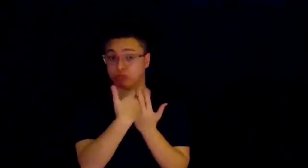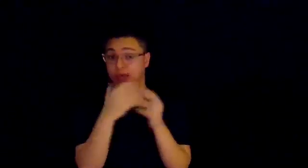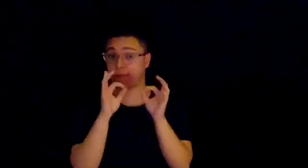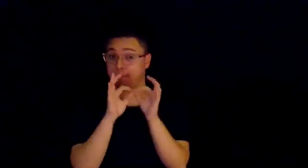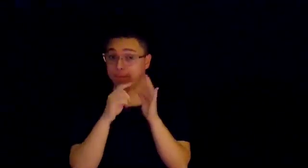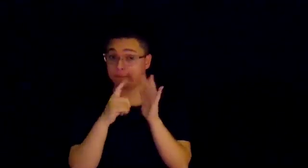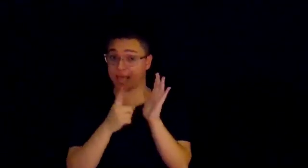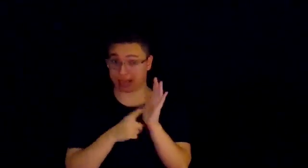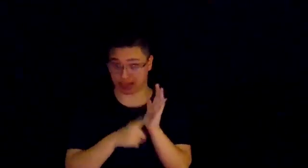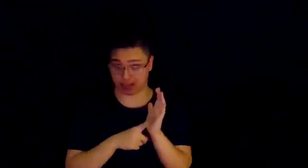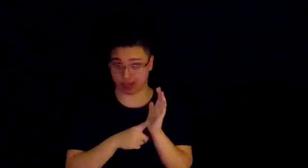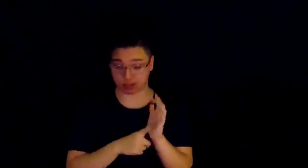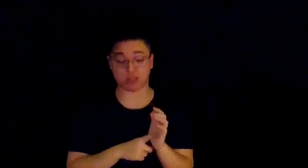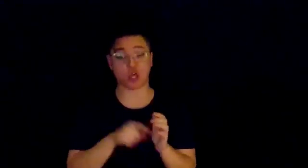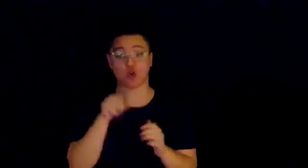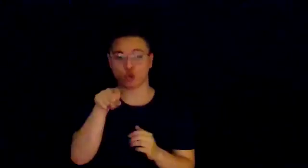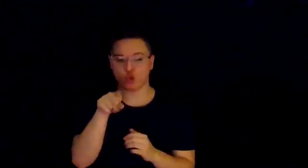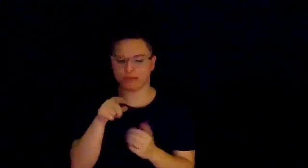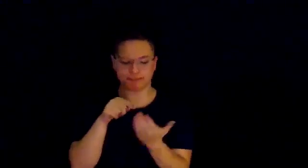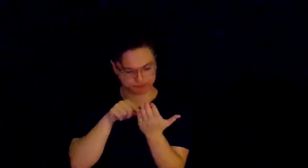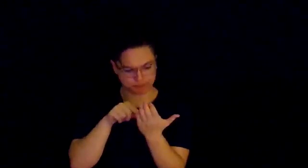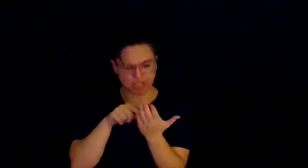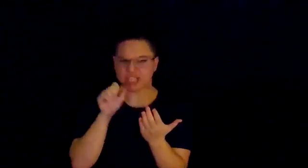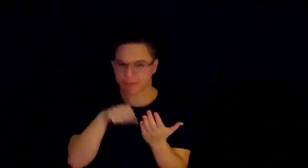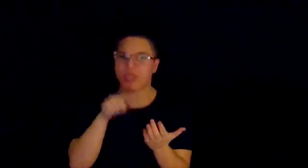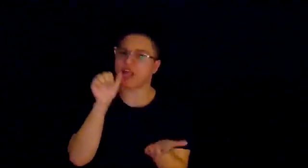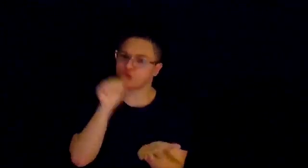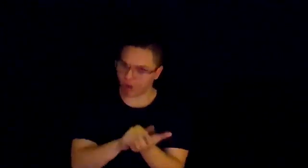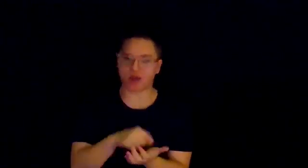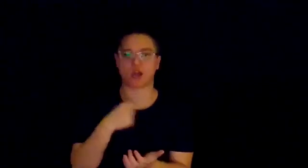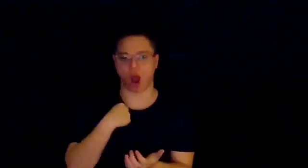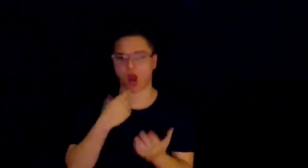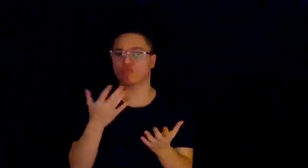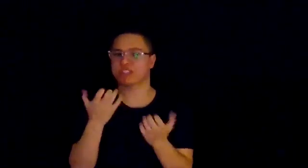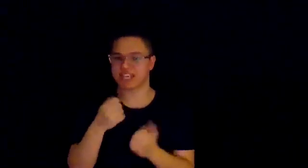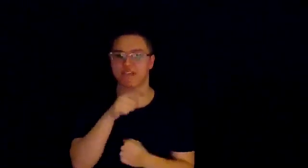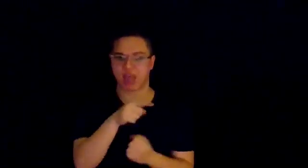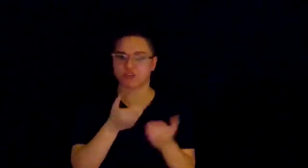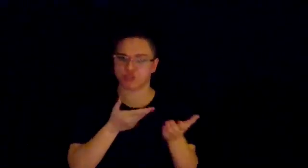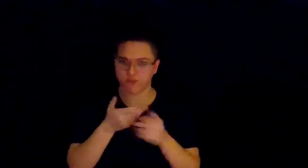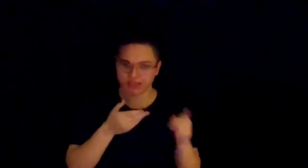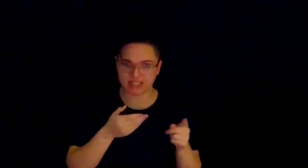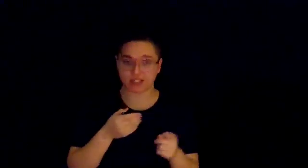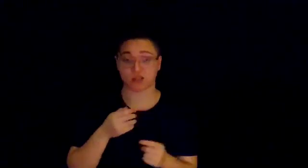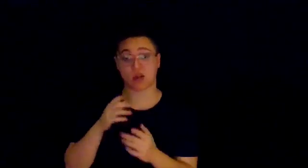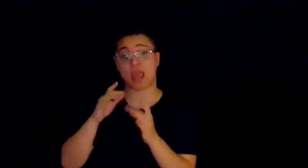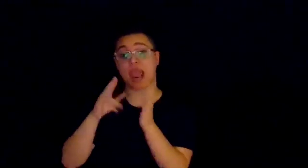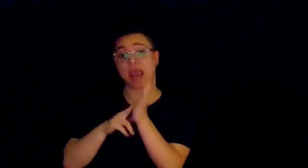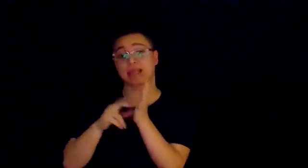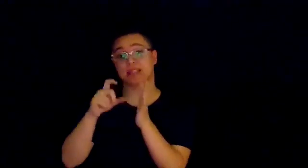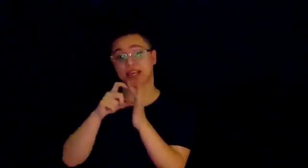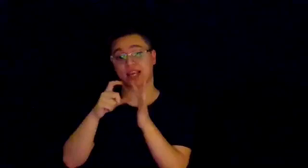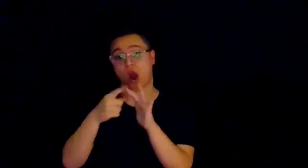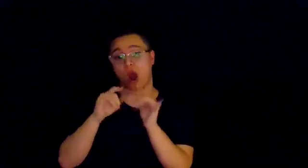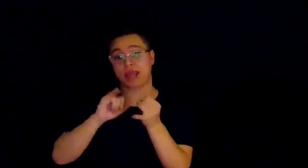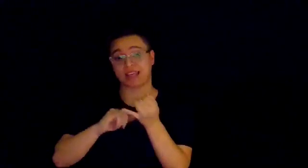You can get an interpreter. They send you the bill. You look at the bill, you approve it, And you say, yes, I've